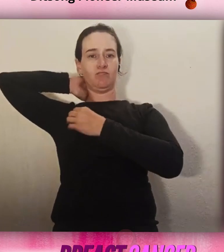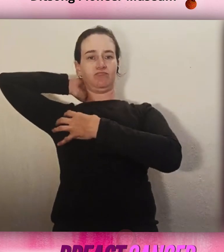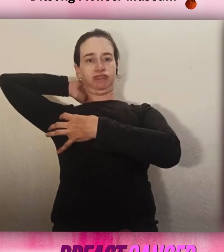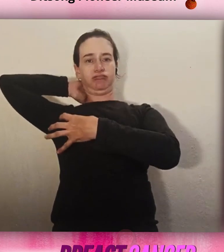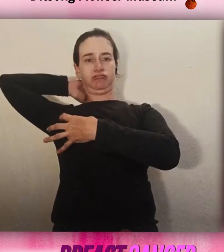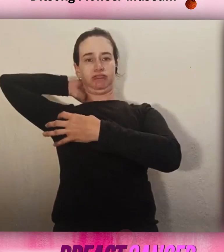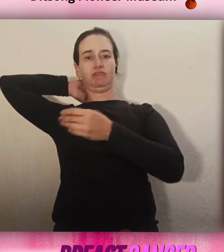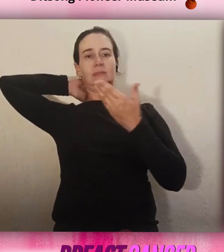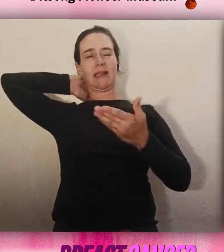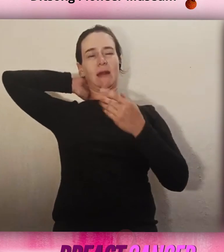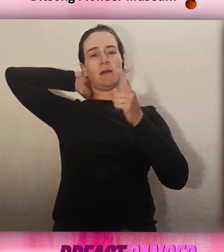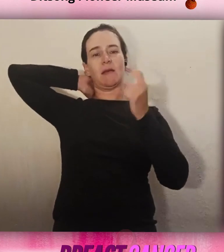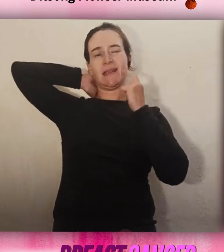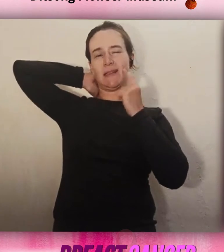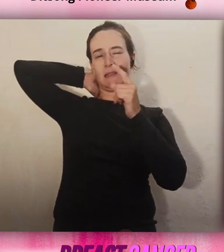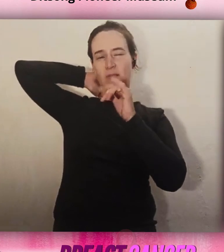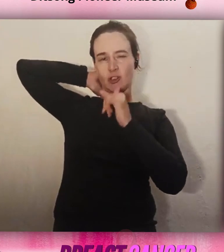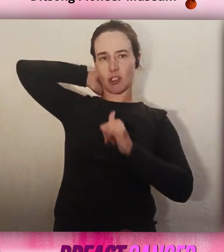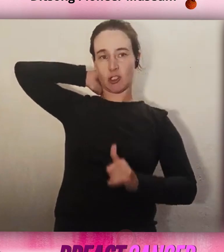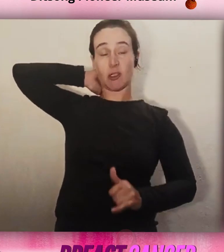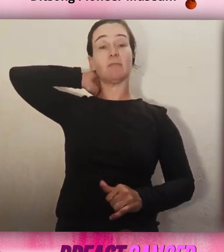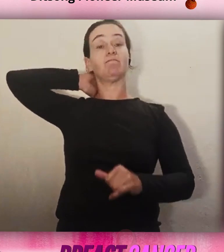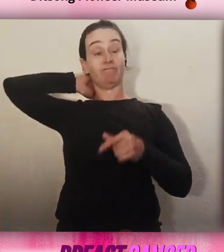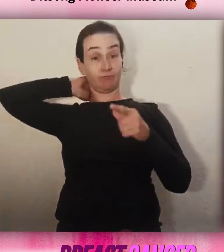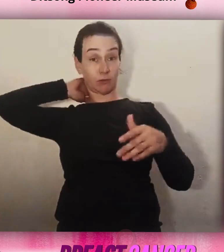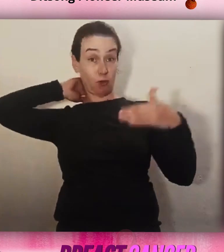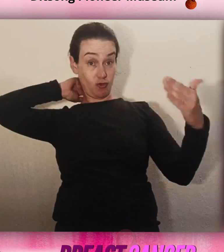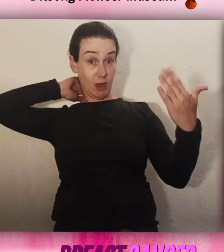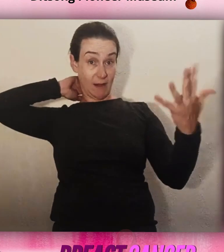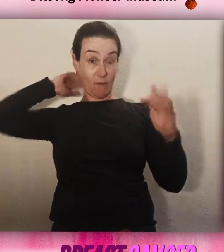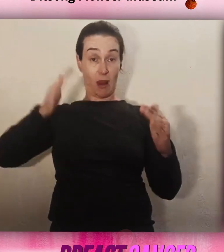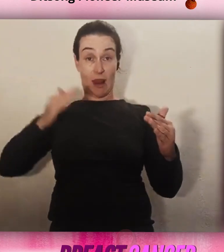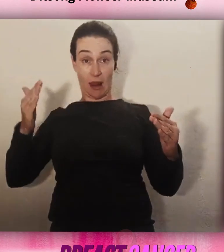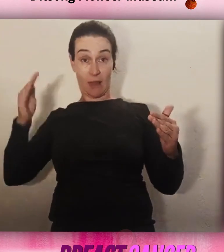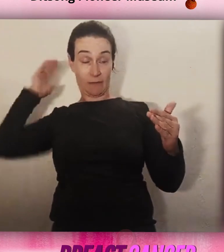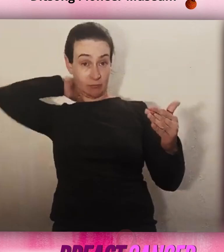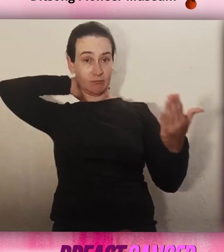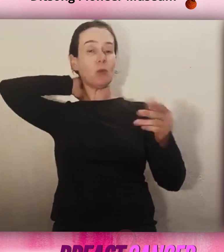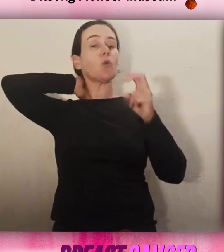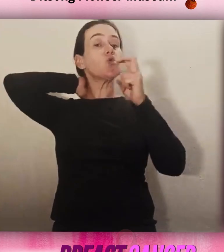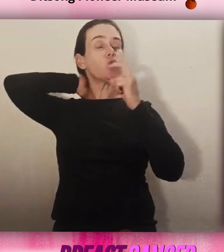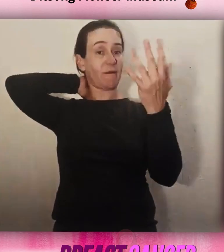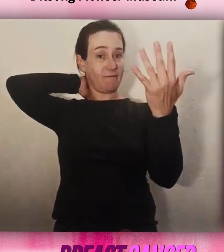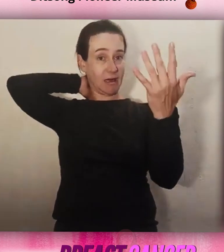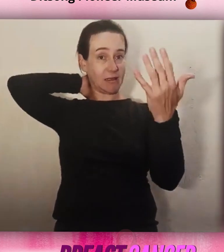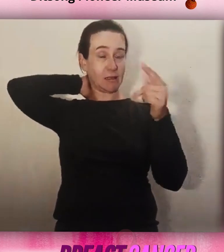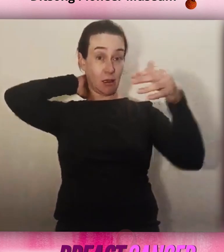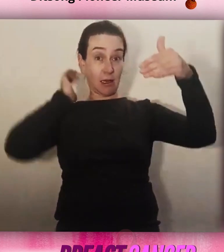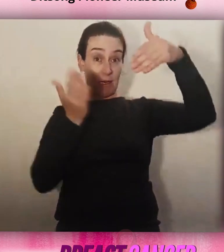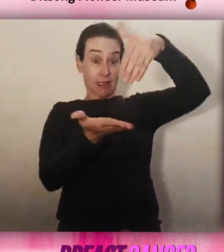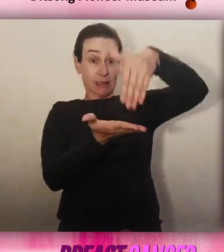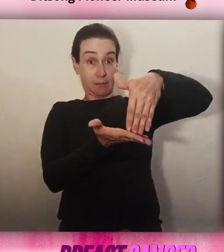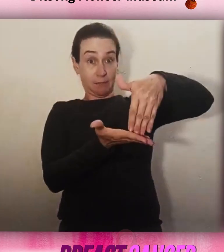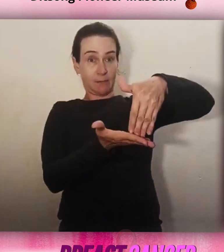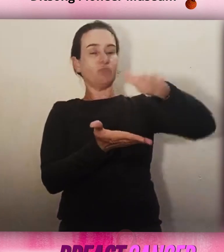more exposed. All right. So you're always going to use your, as I said, the right hand. You're going to use basically your